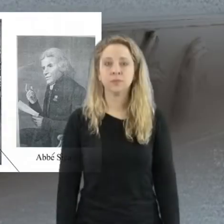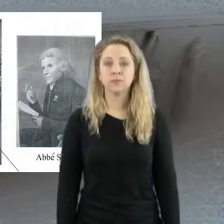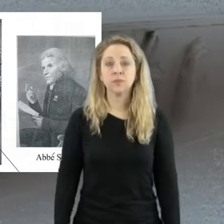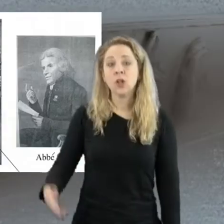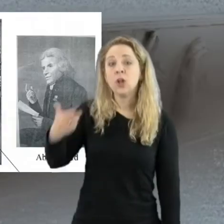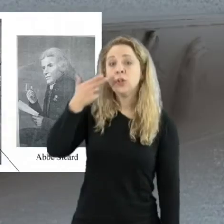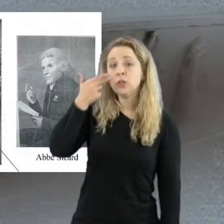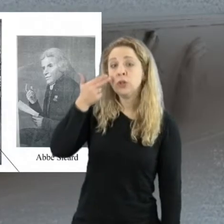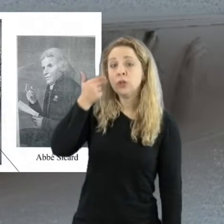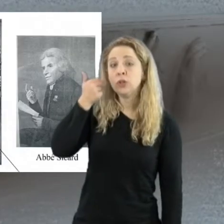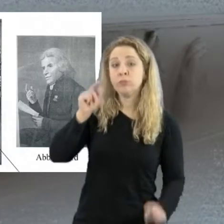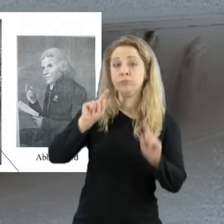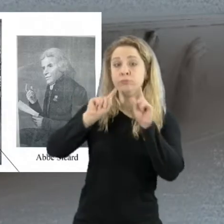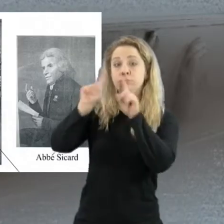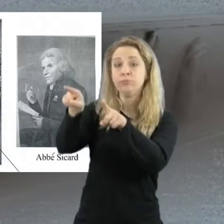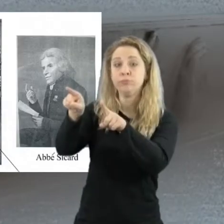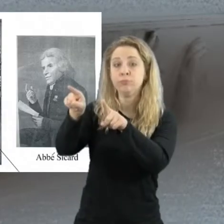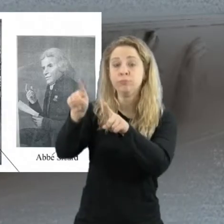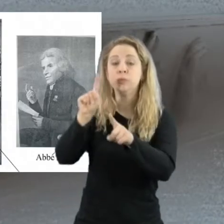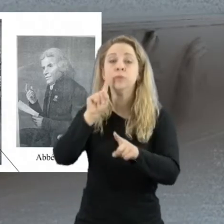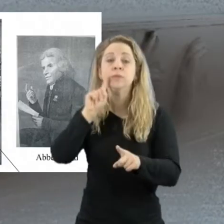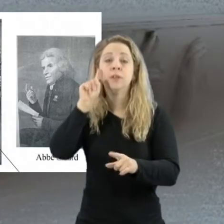Clerc went to the Paris School for the Deaf.